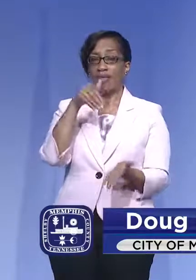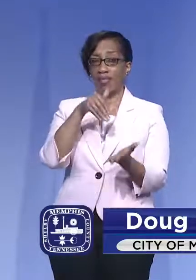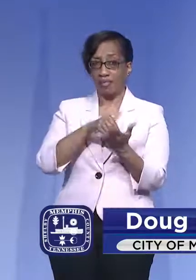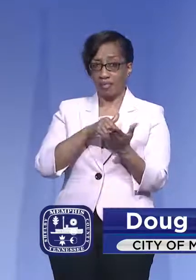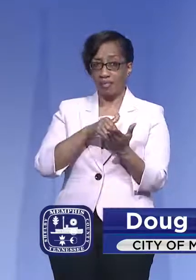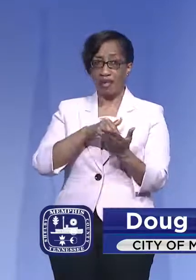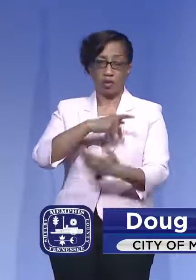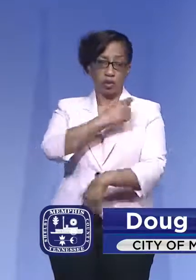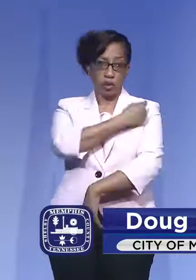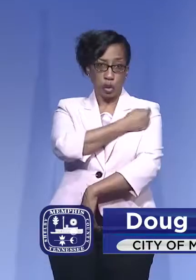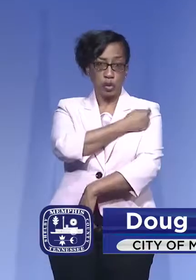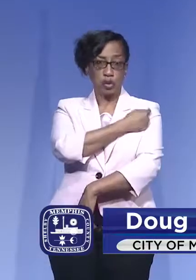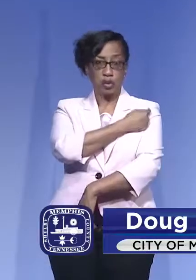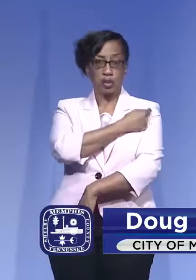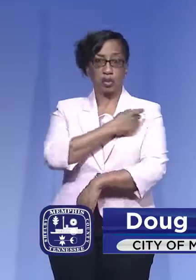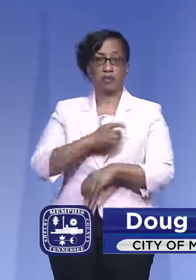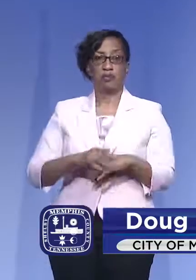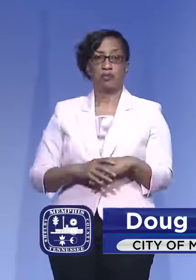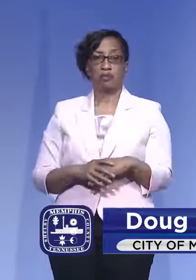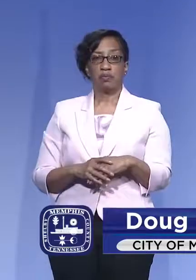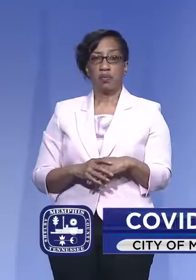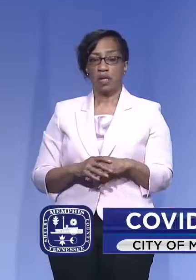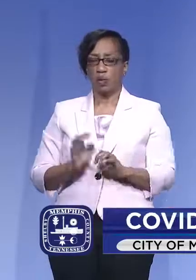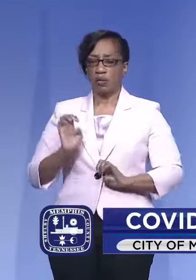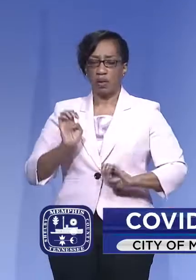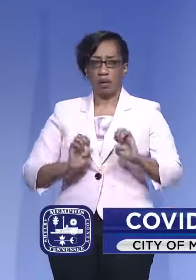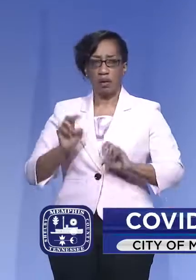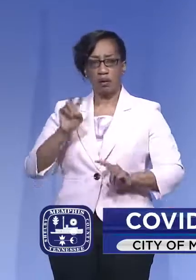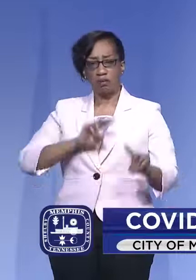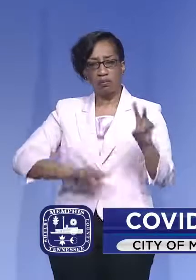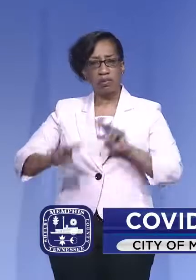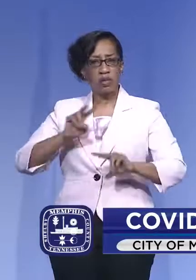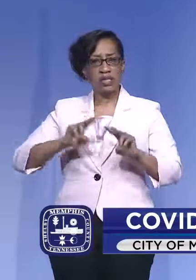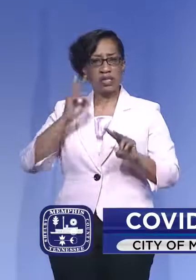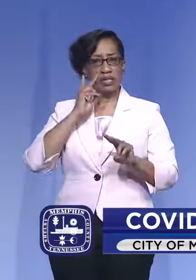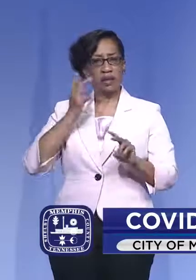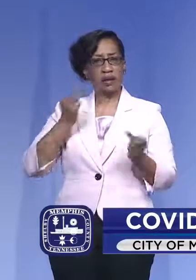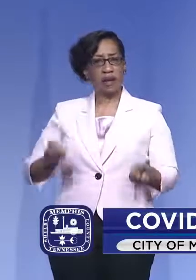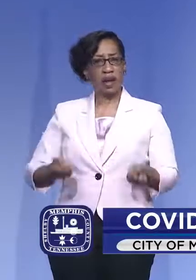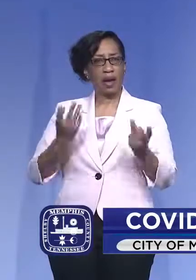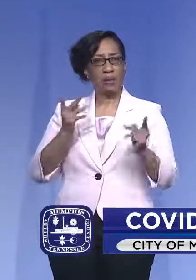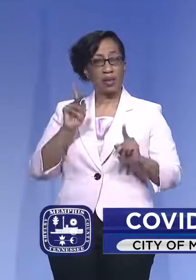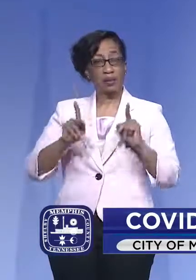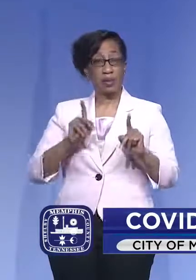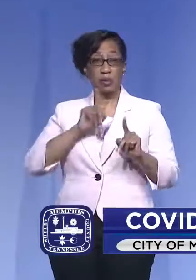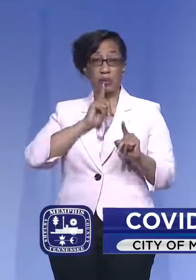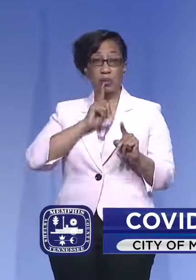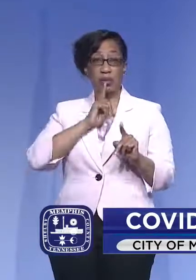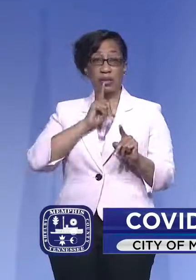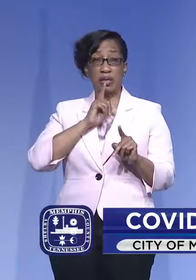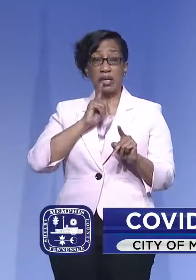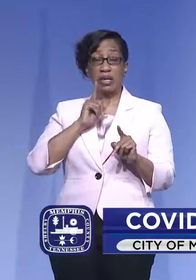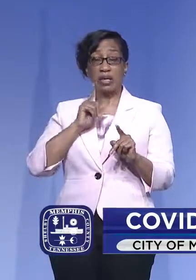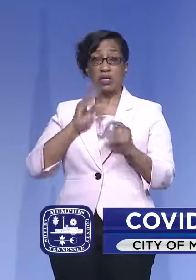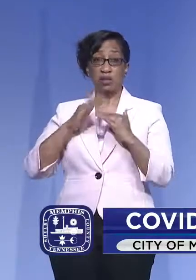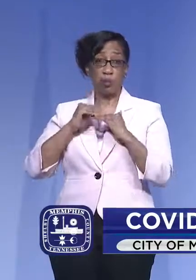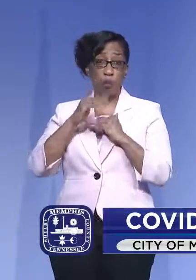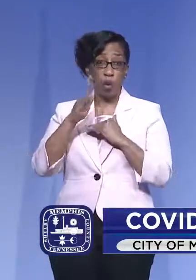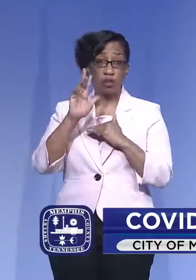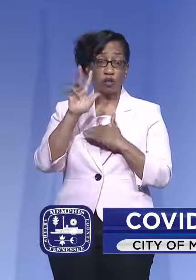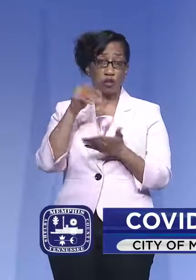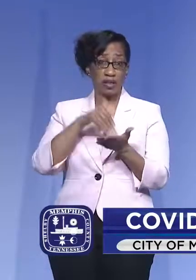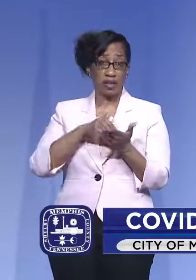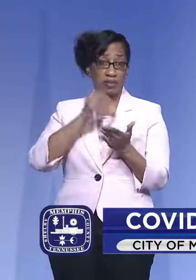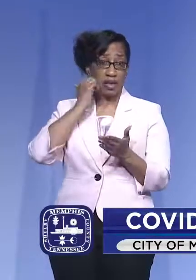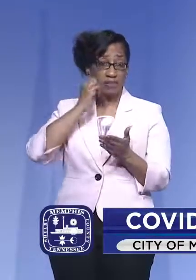is. We've actually done an evaluation of our throughput, and it's actually significantly higher than 3,000 a day. We